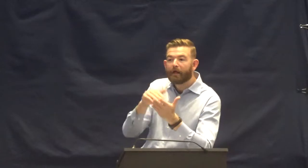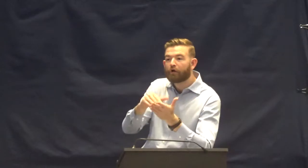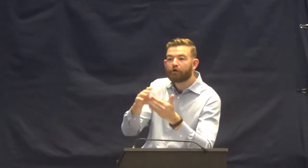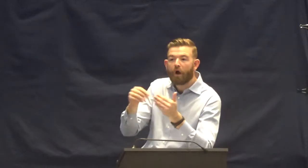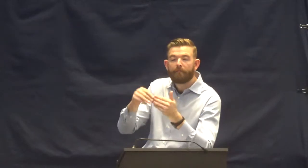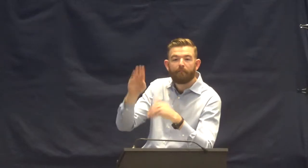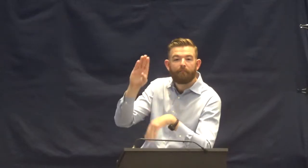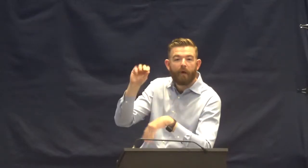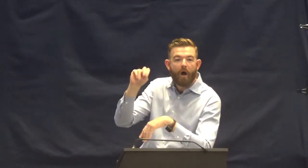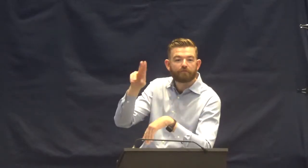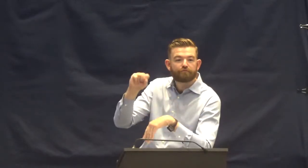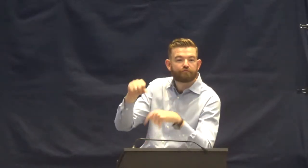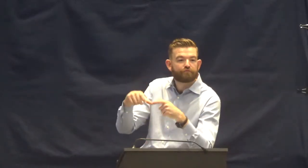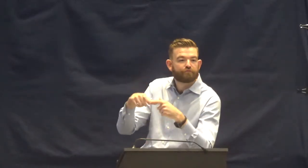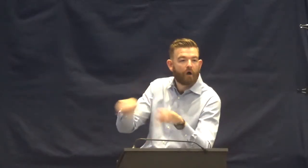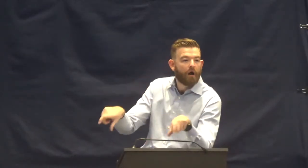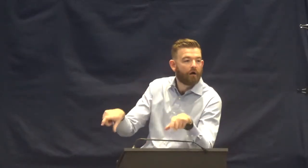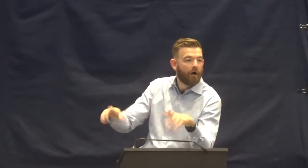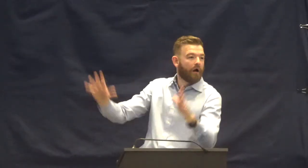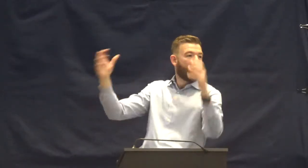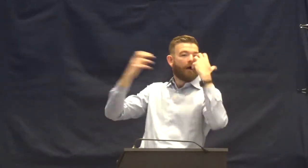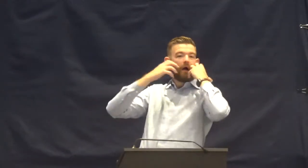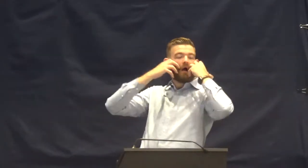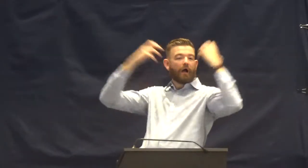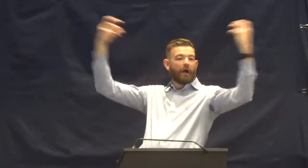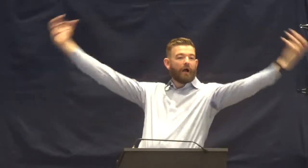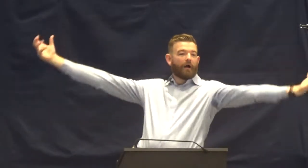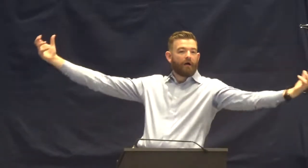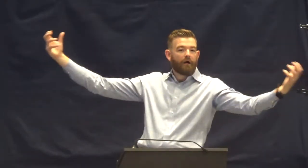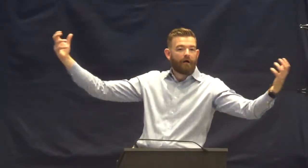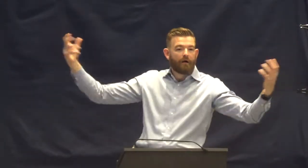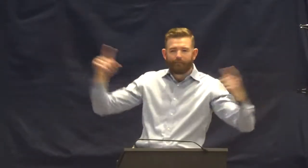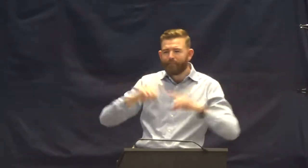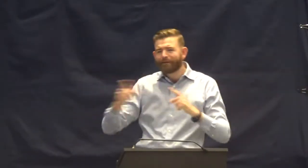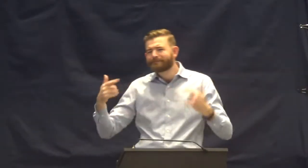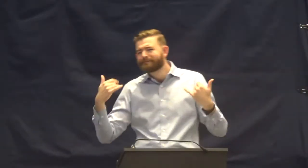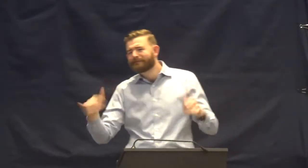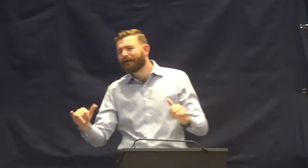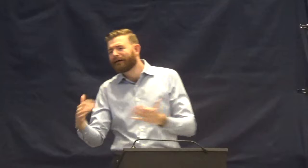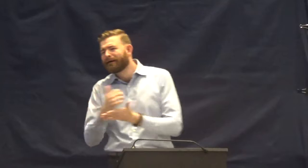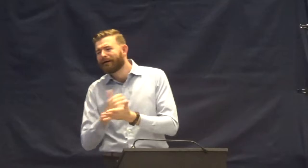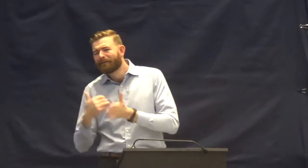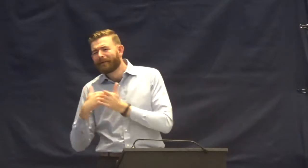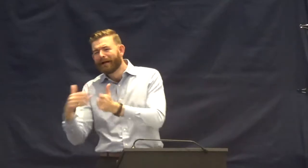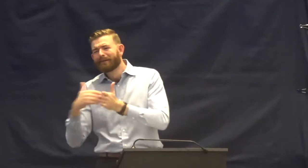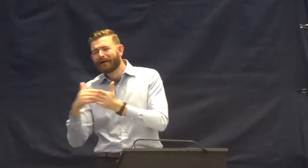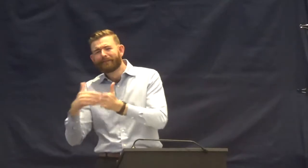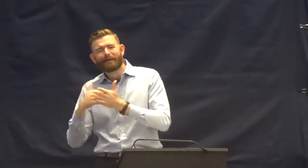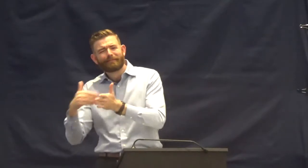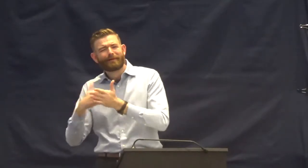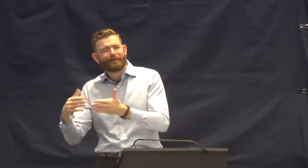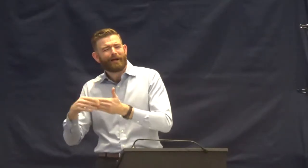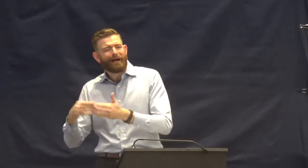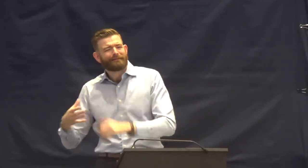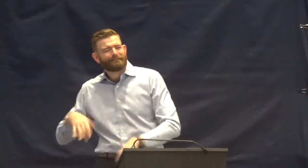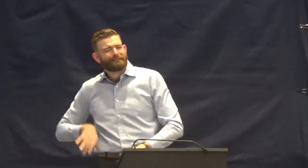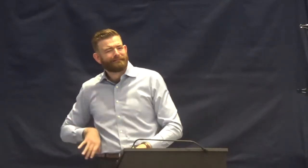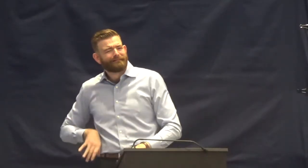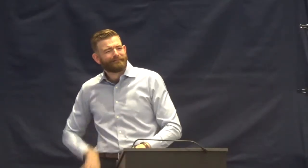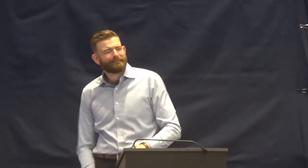suffering from this are those who are wealthy, those who are losing their $1 million bonus checks, even though they